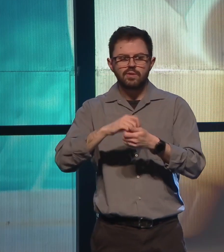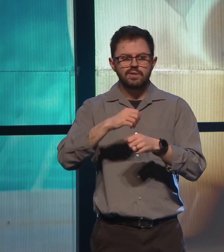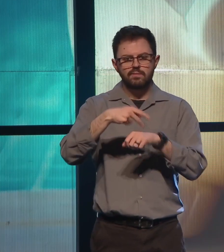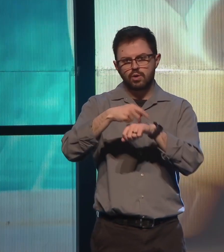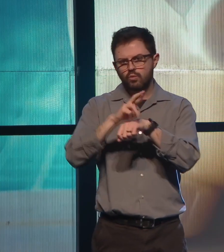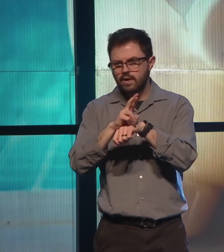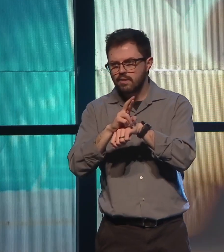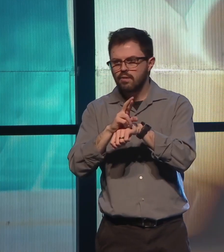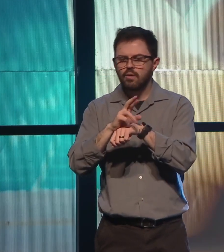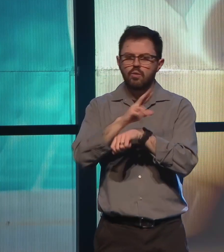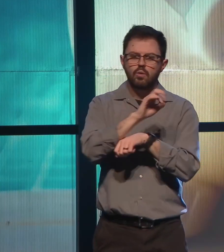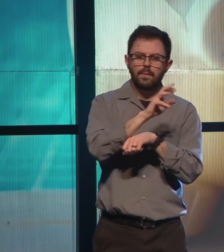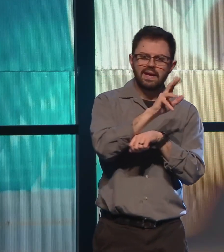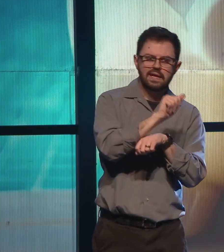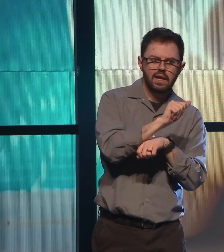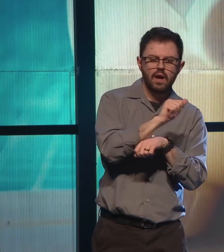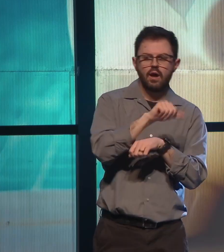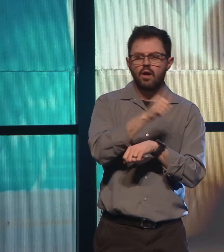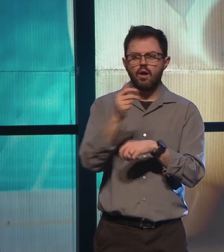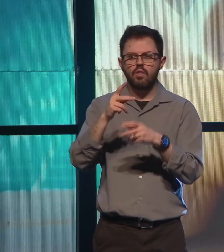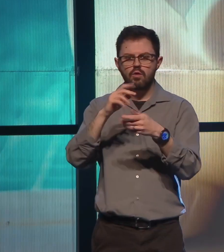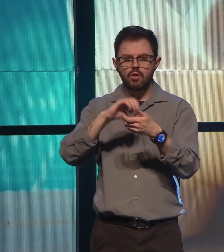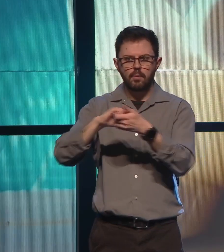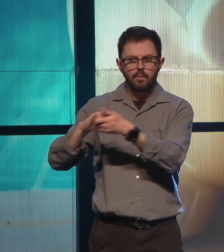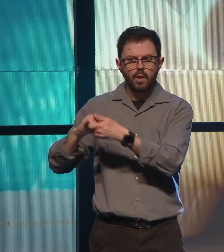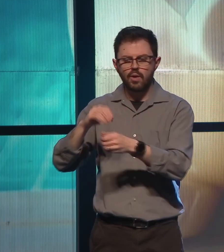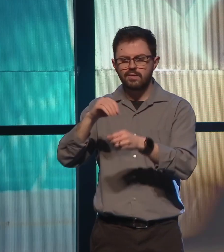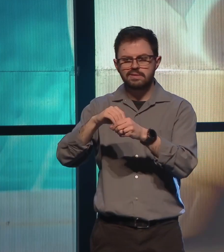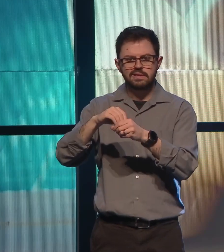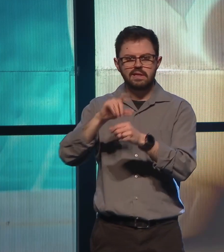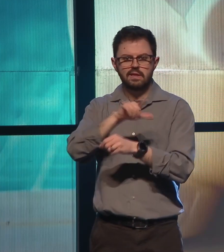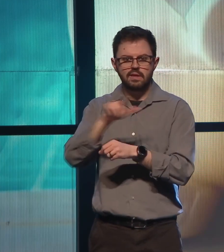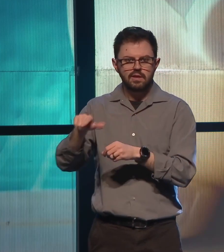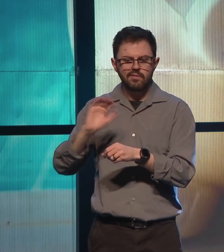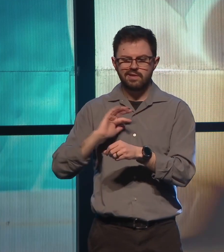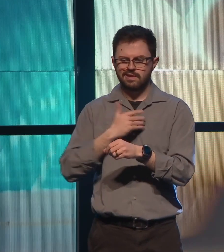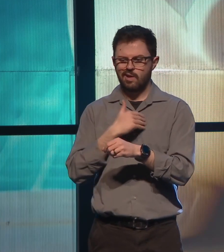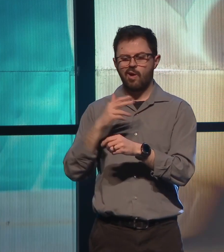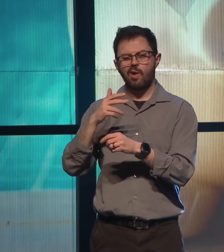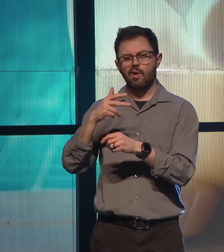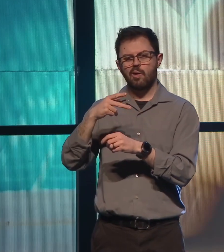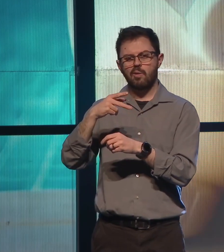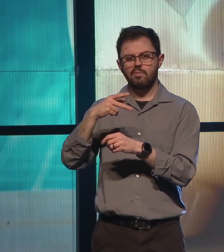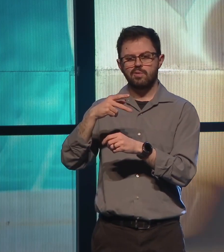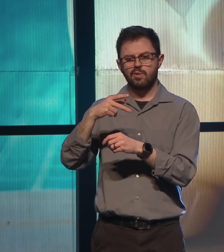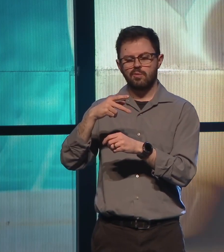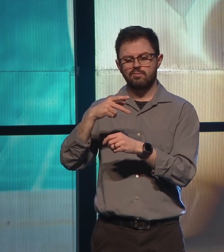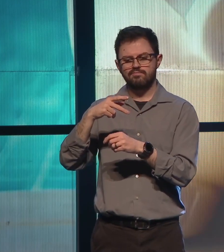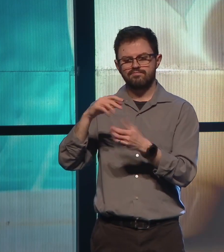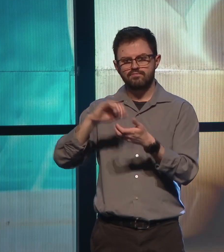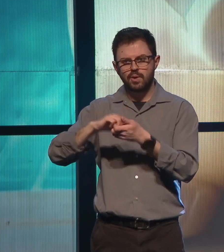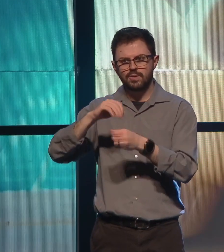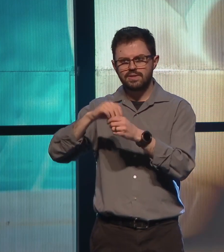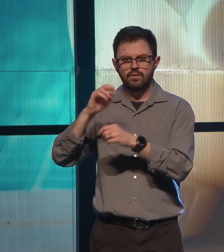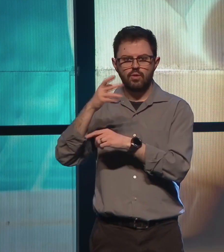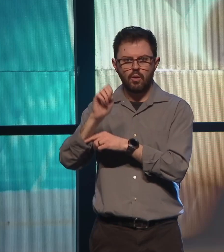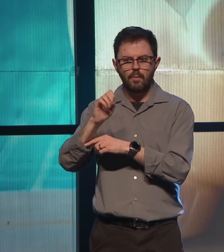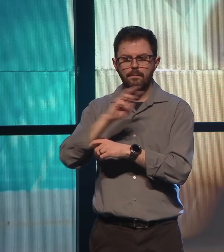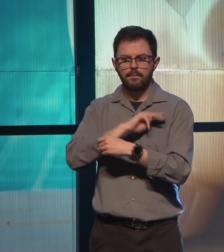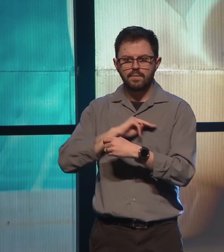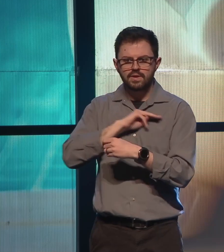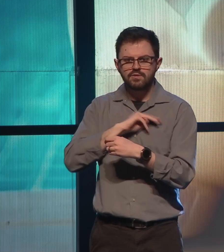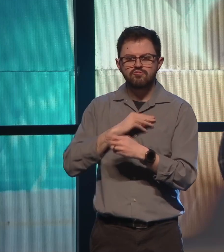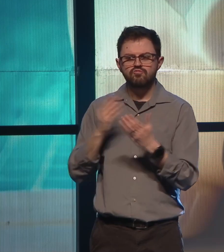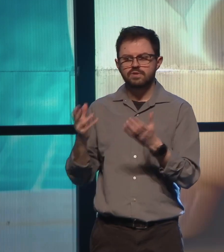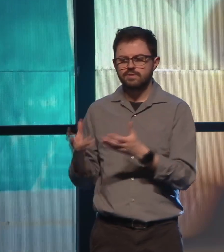Loveland, right? And they organize, and our Partners in Hope ministry organizes us to volunteer so that we can support the